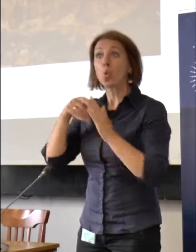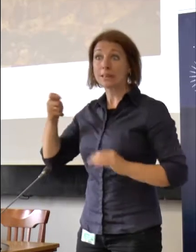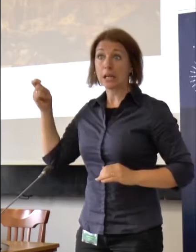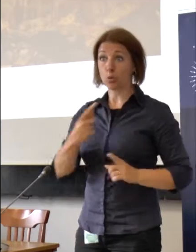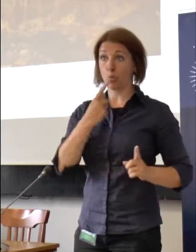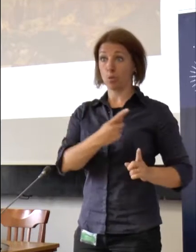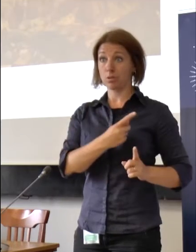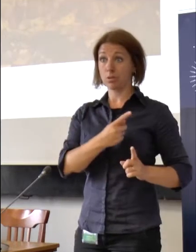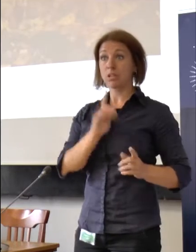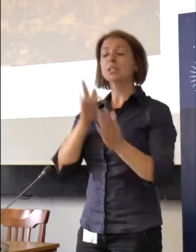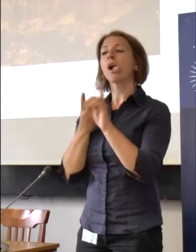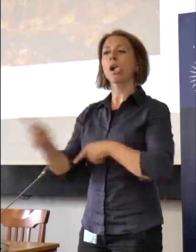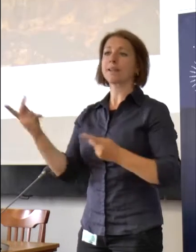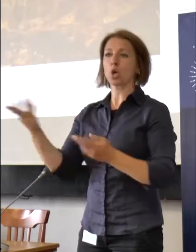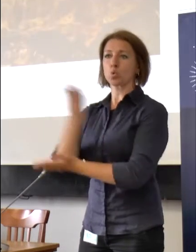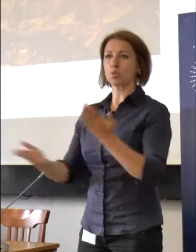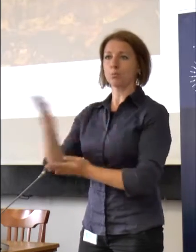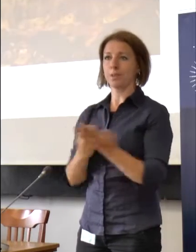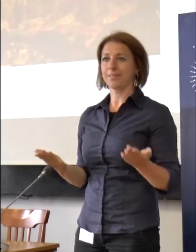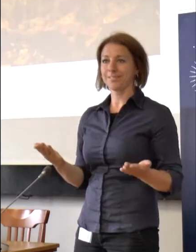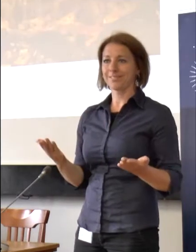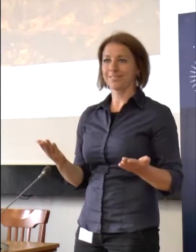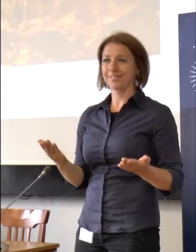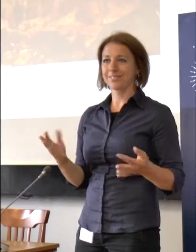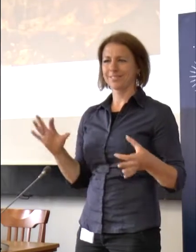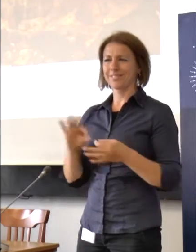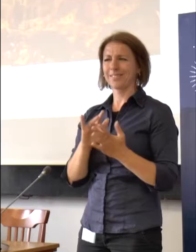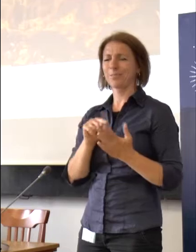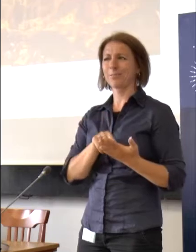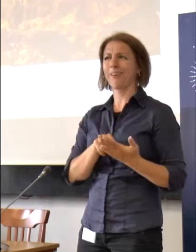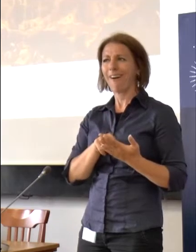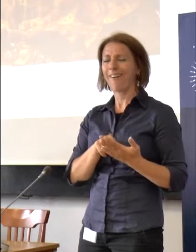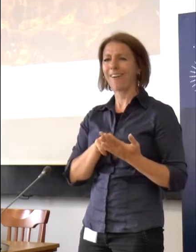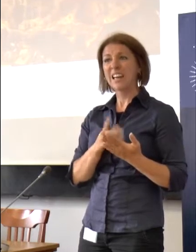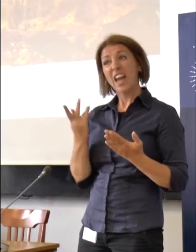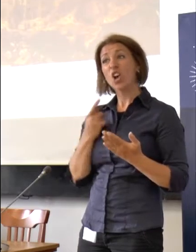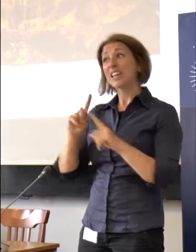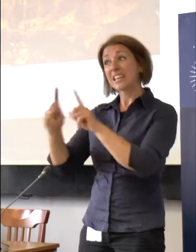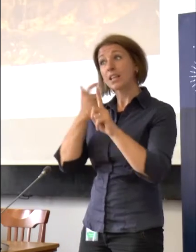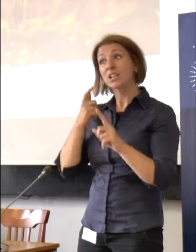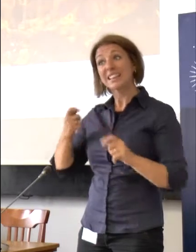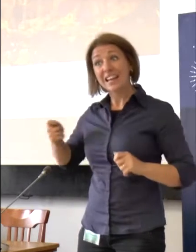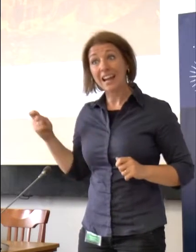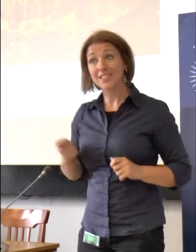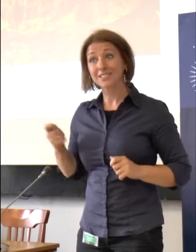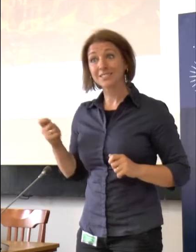only a few Christian theologians find that languages are a wealth